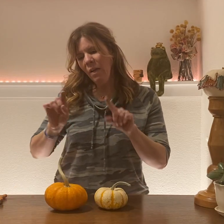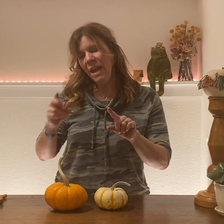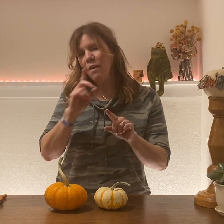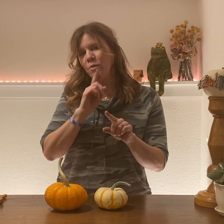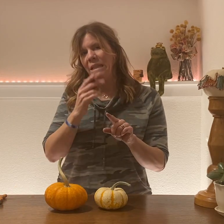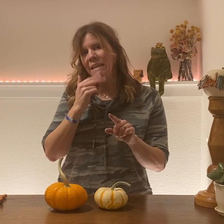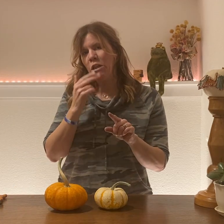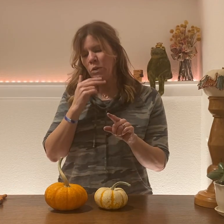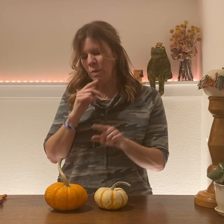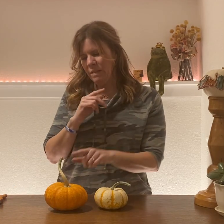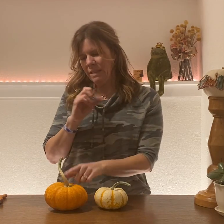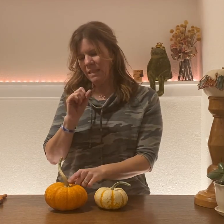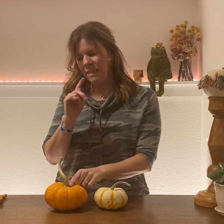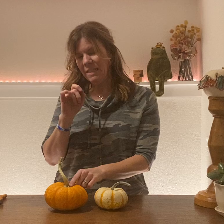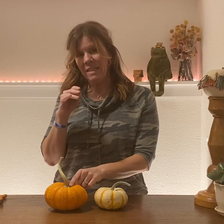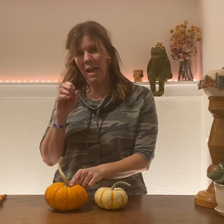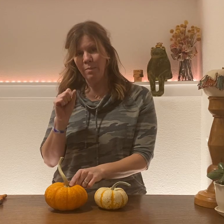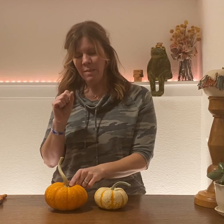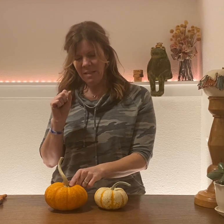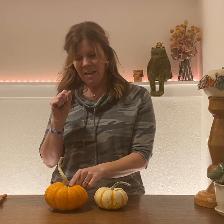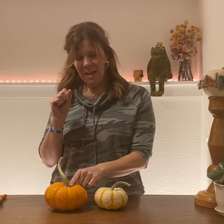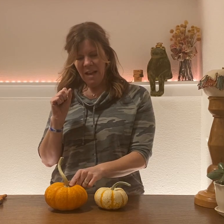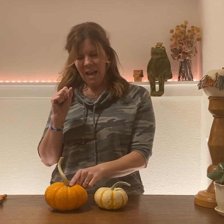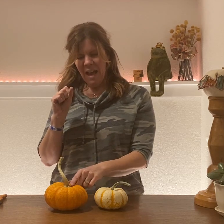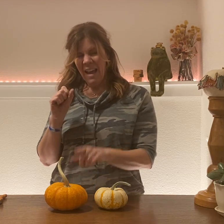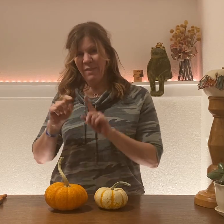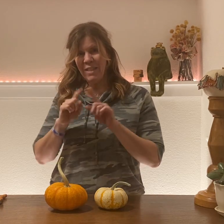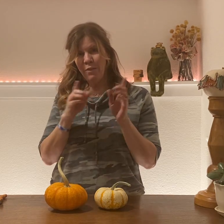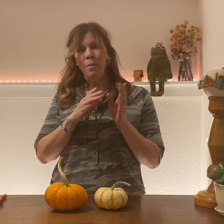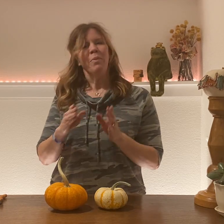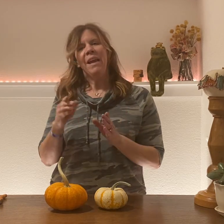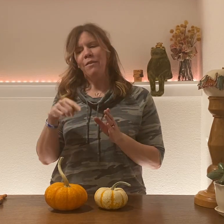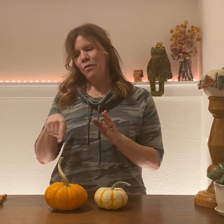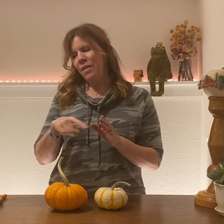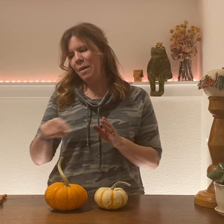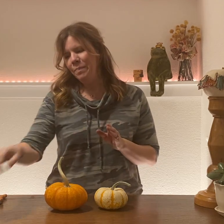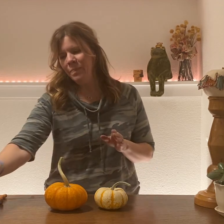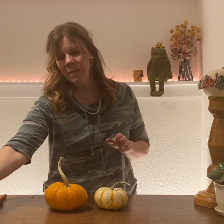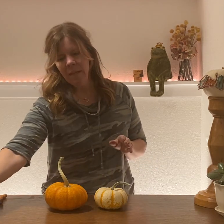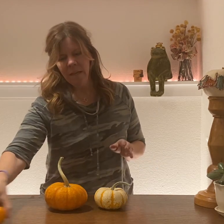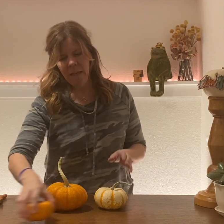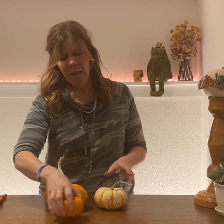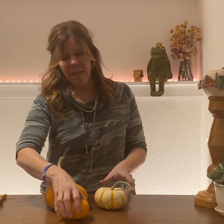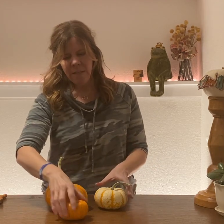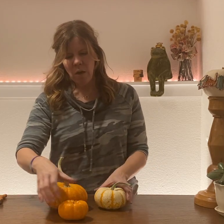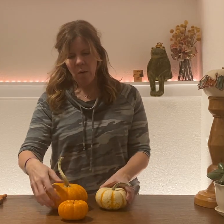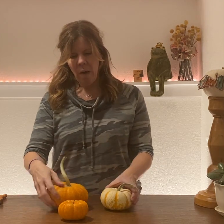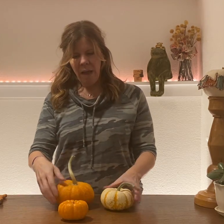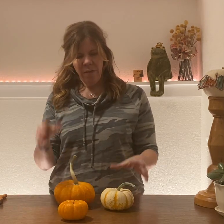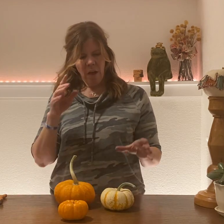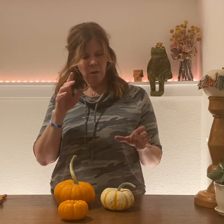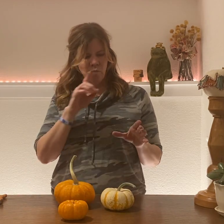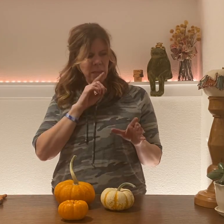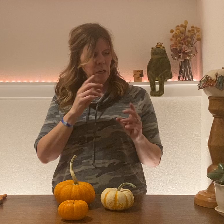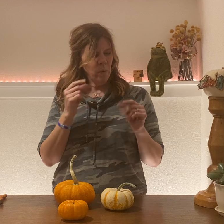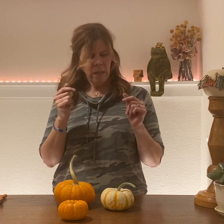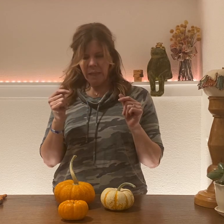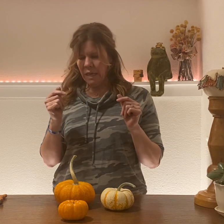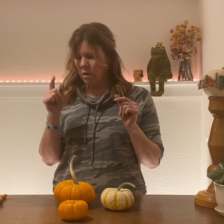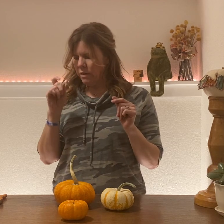they have really cute stems, I have a different plan for them. So I thought really quickly, you'll need